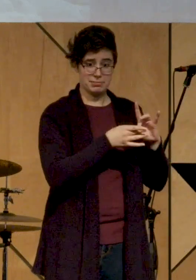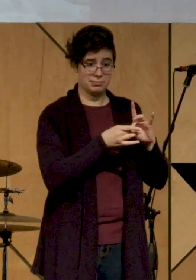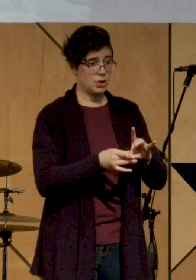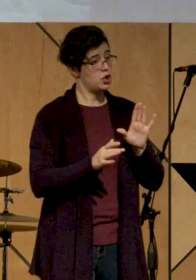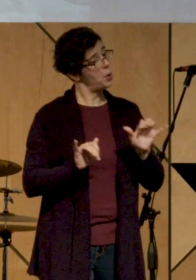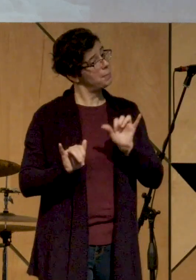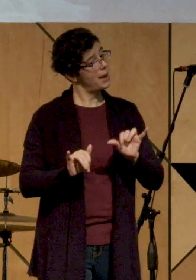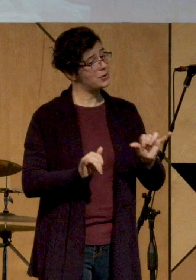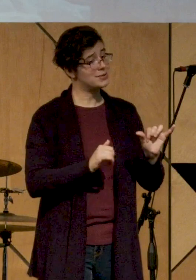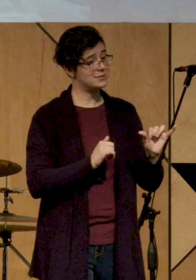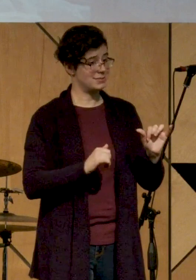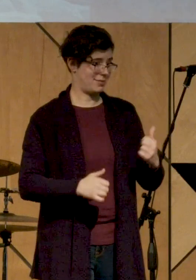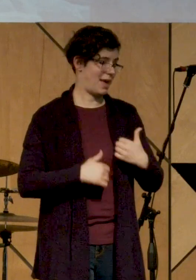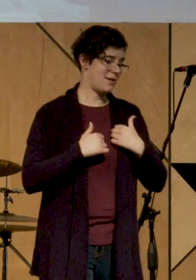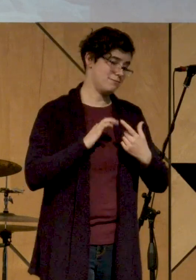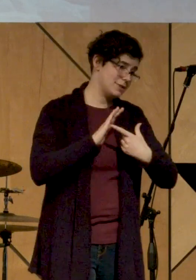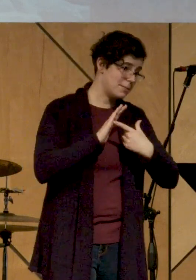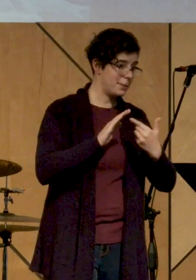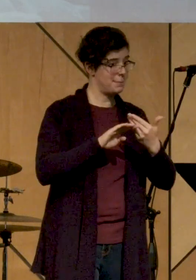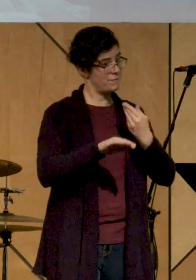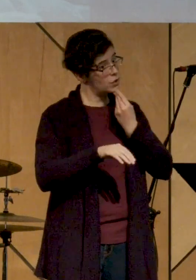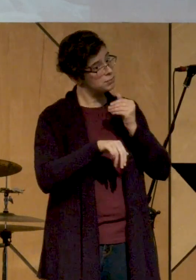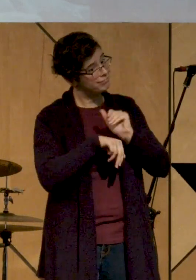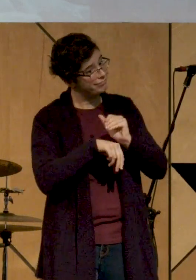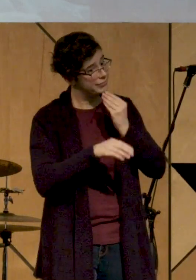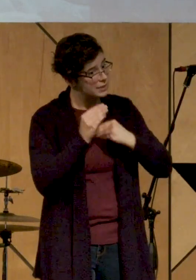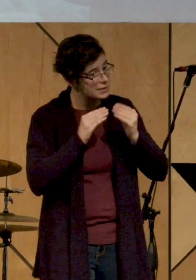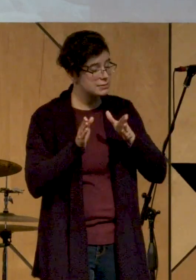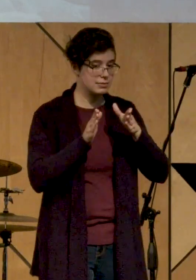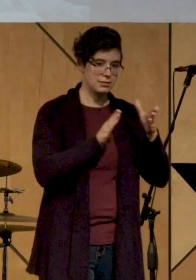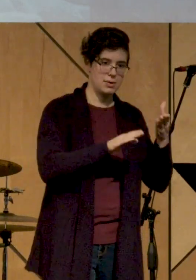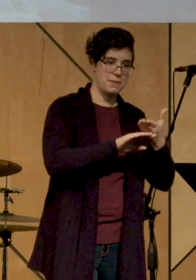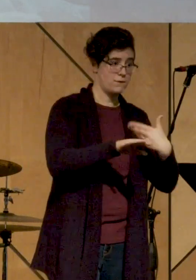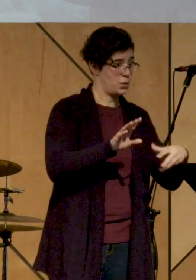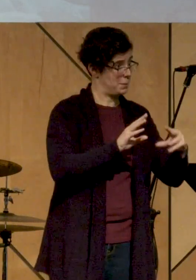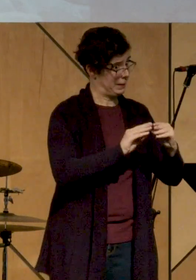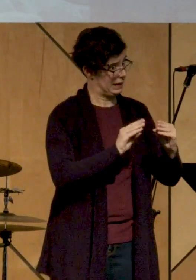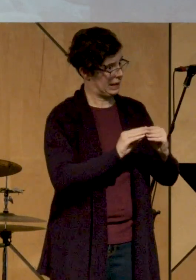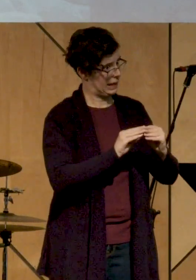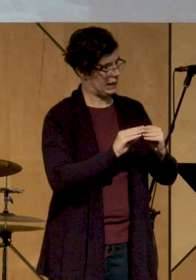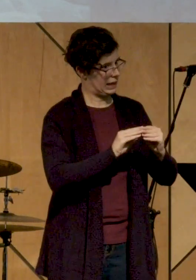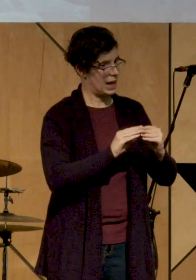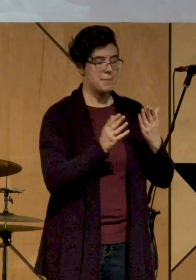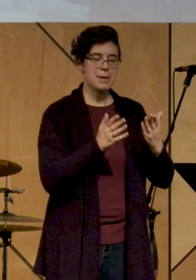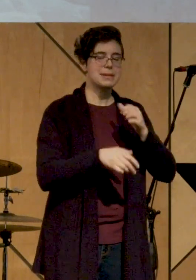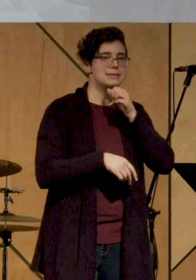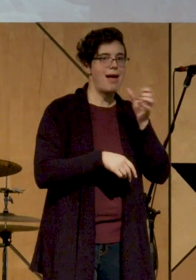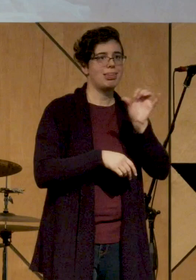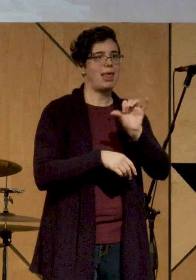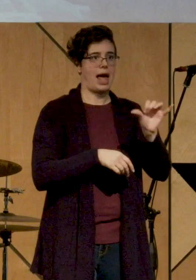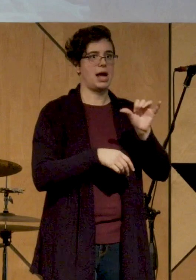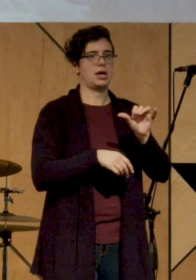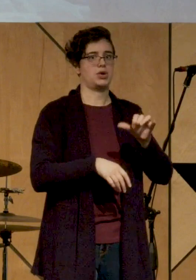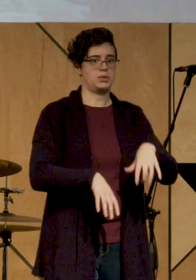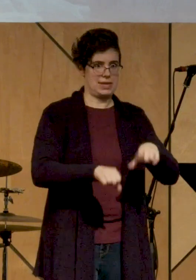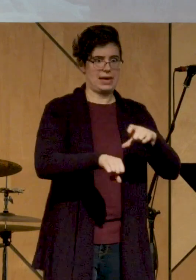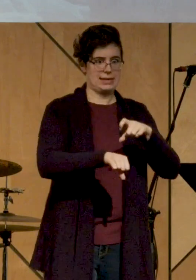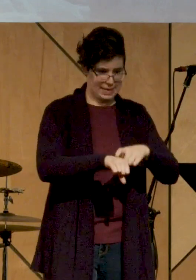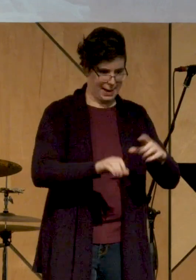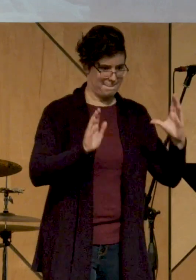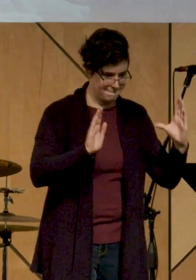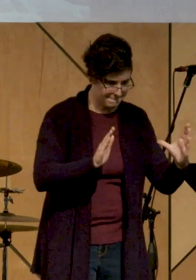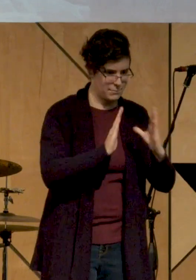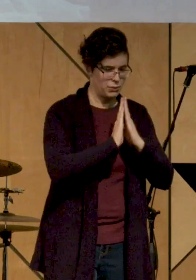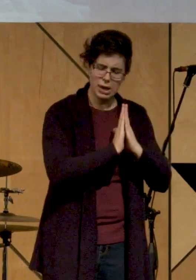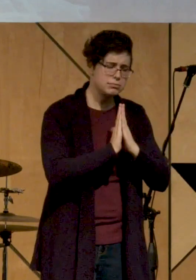before every meal or before every meeting, and prayer isn't a stop and drop everything. It's a